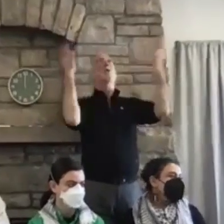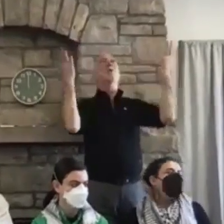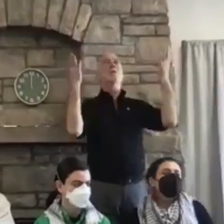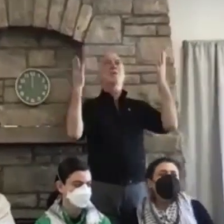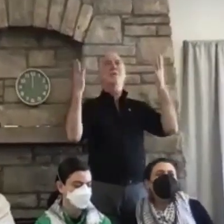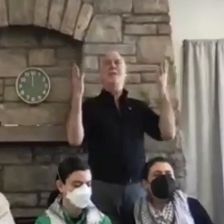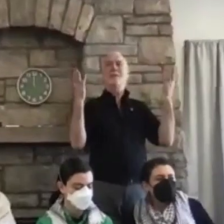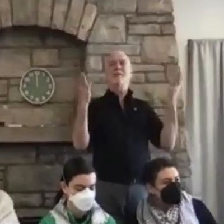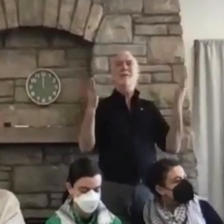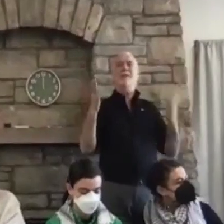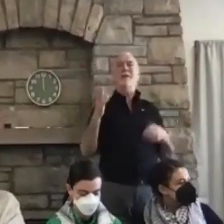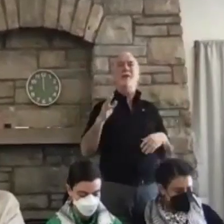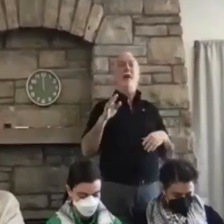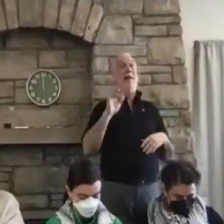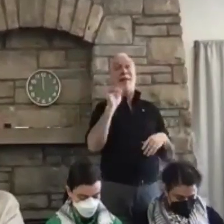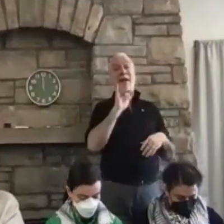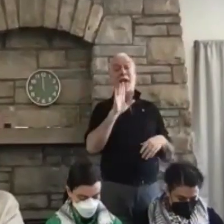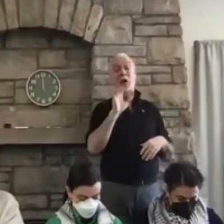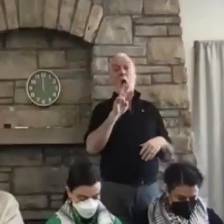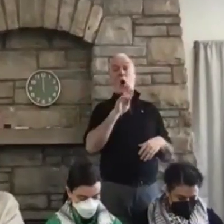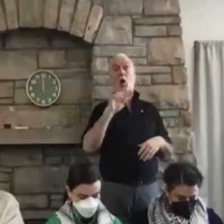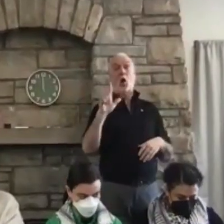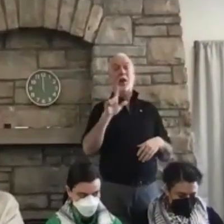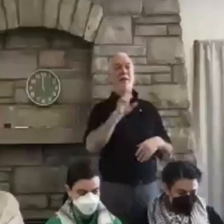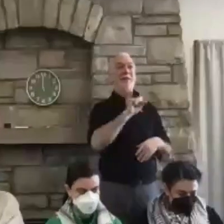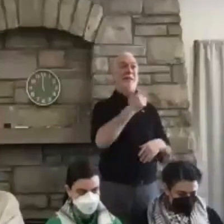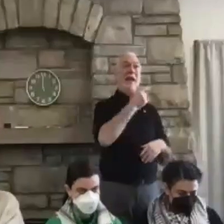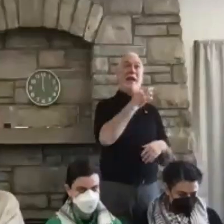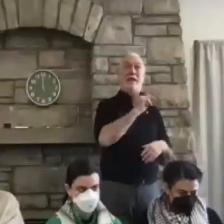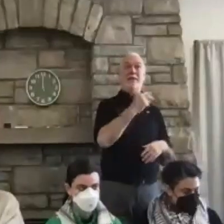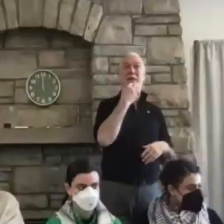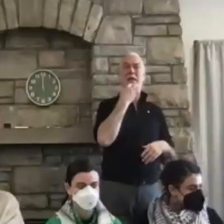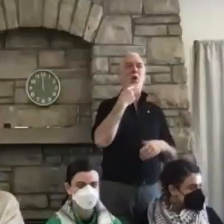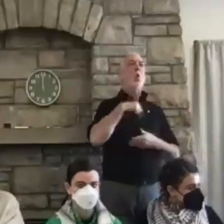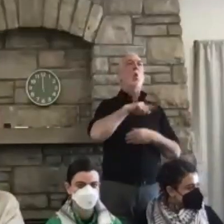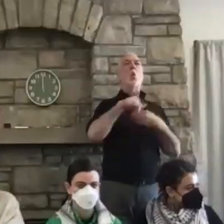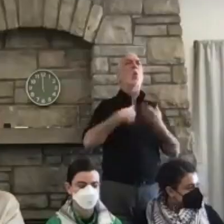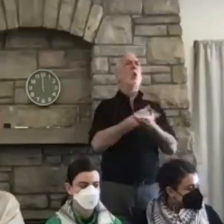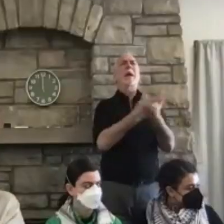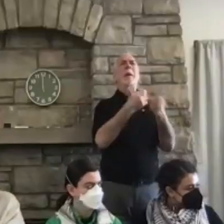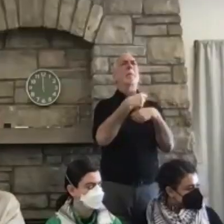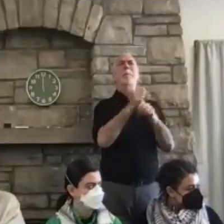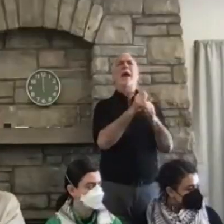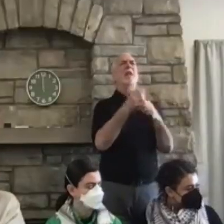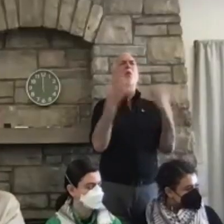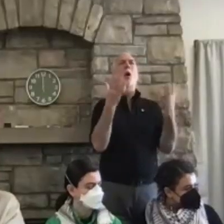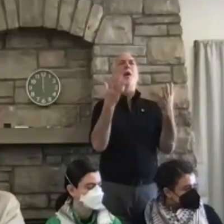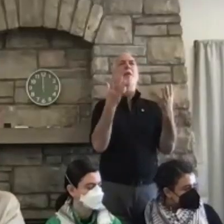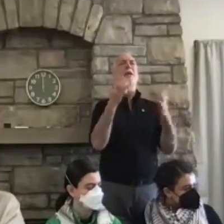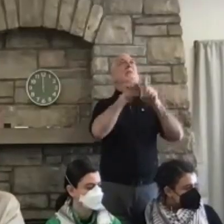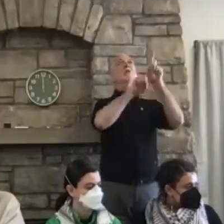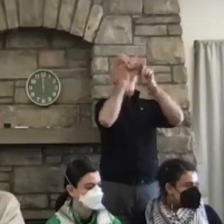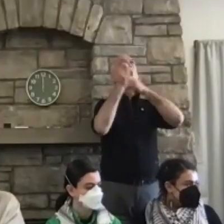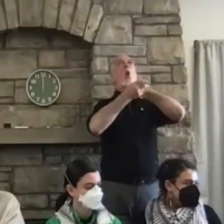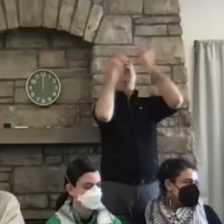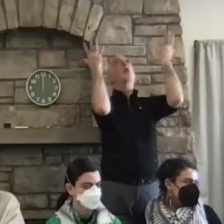Sagan says. We're all made of star stuff. And when we can zoom out and look at ourselves as being